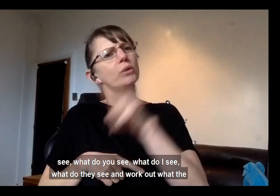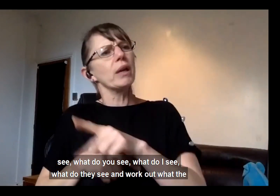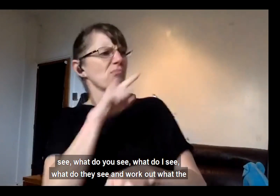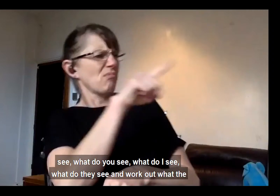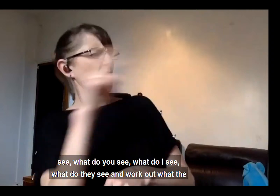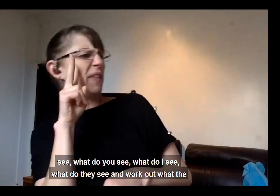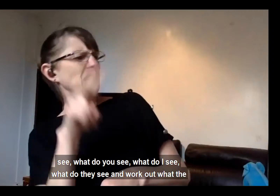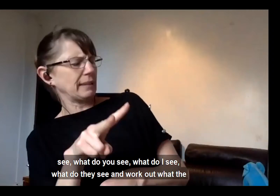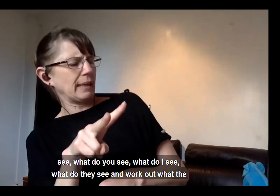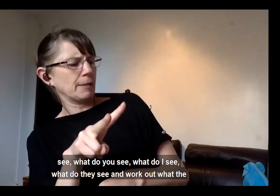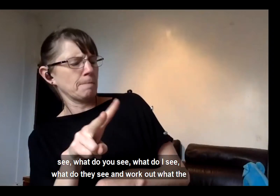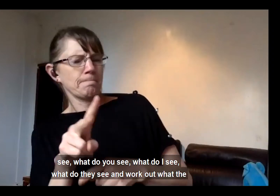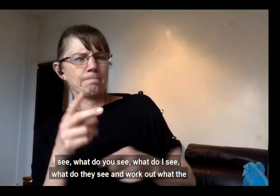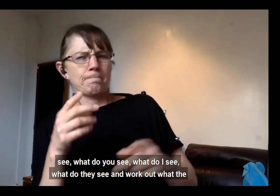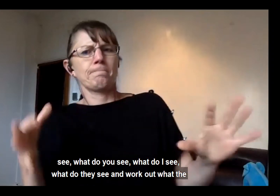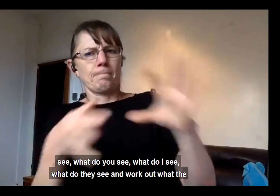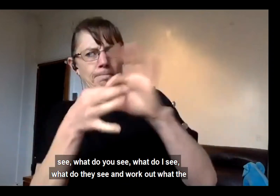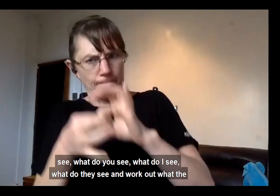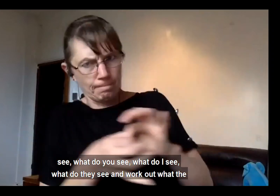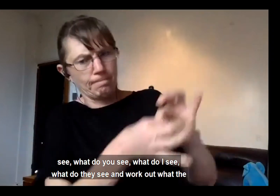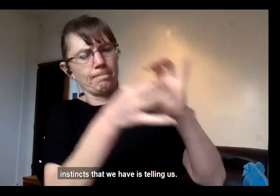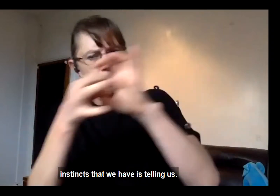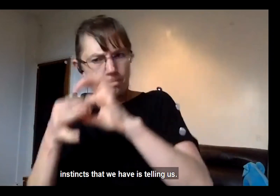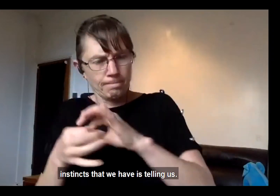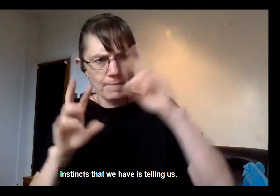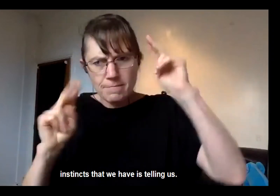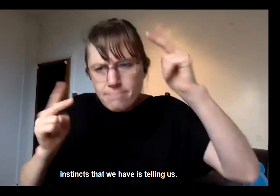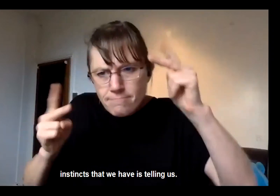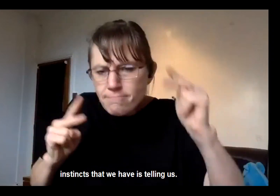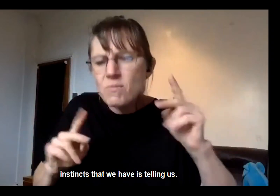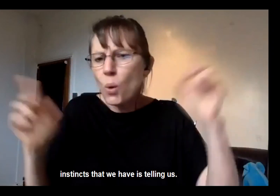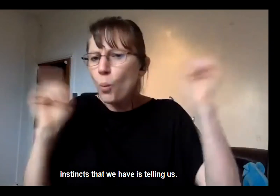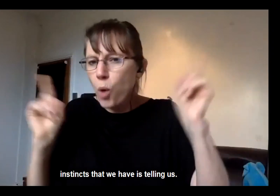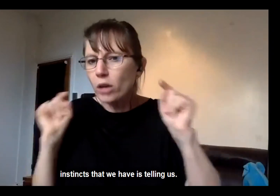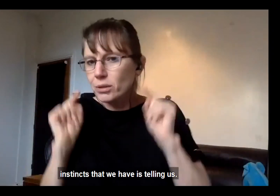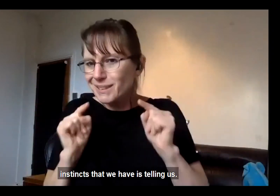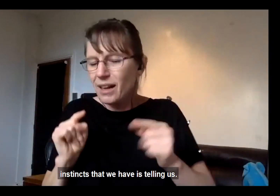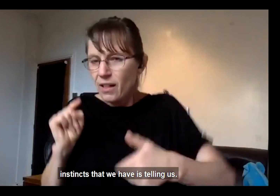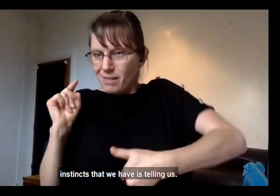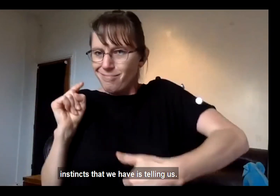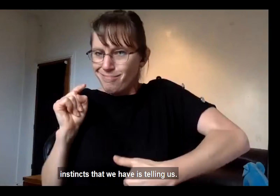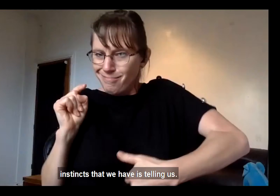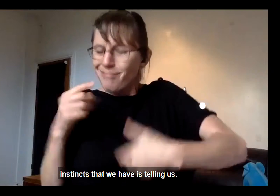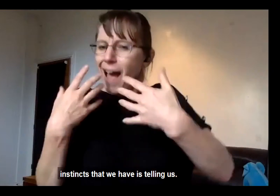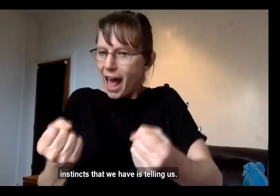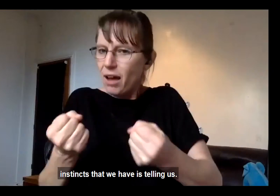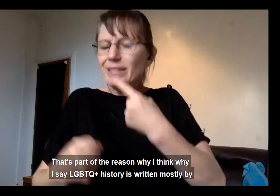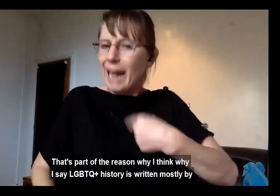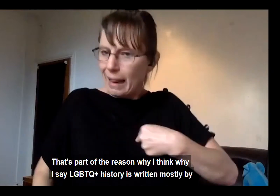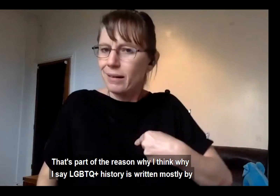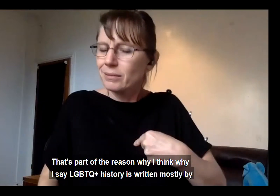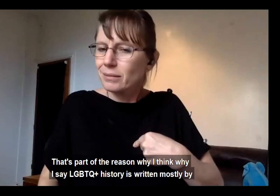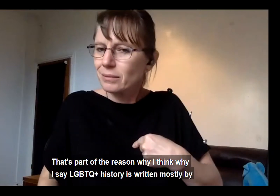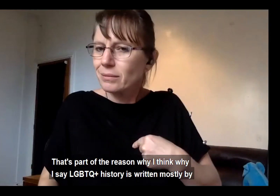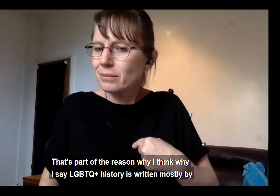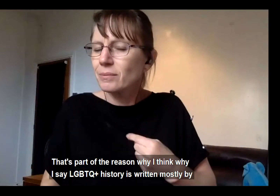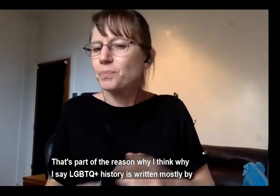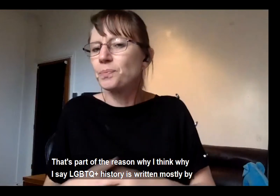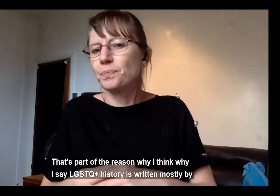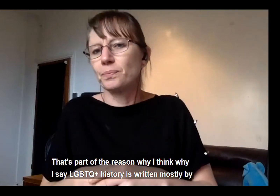see? And work out what the instincts that we have is telling us.